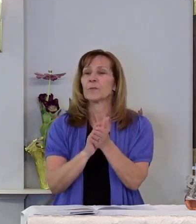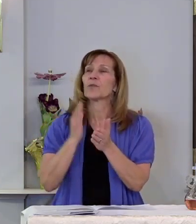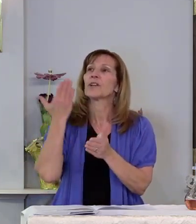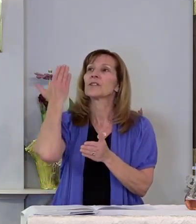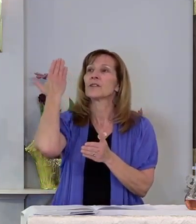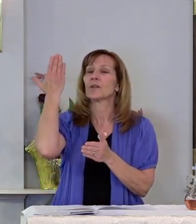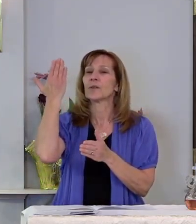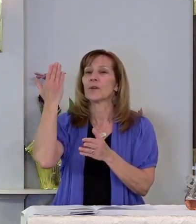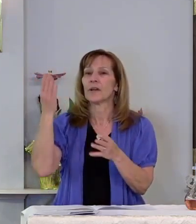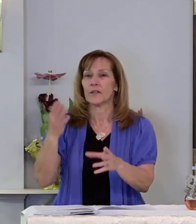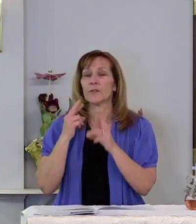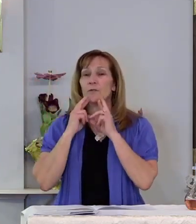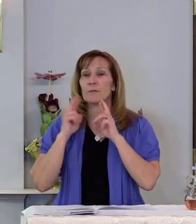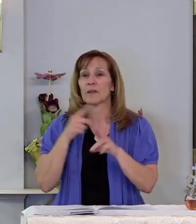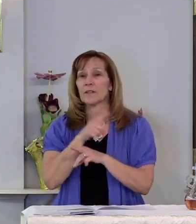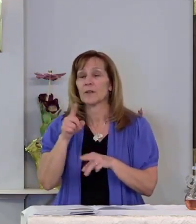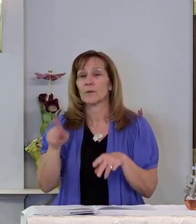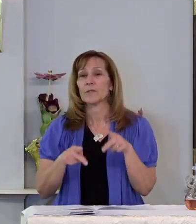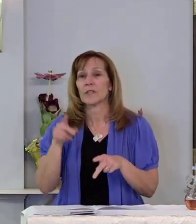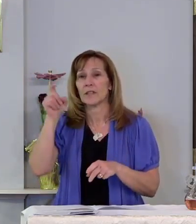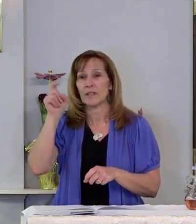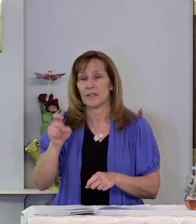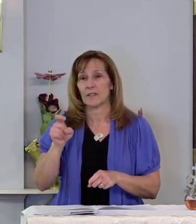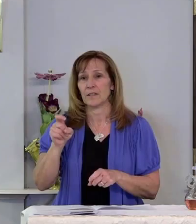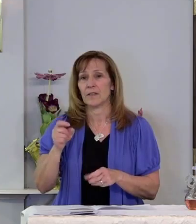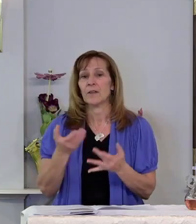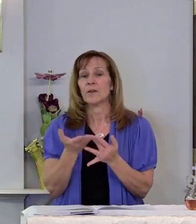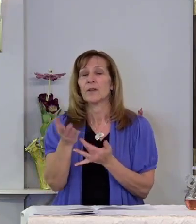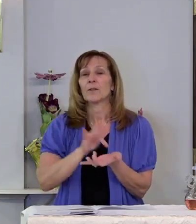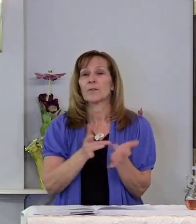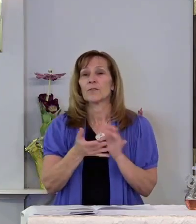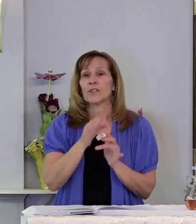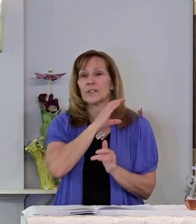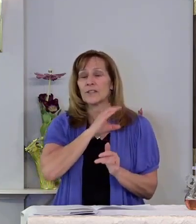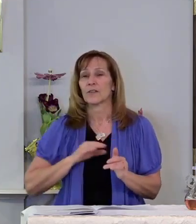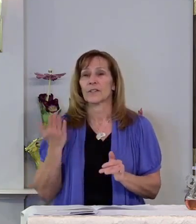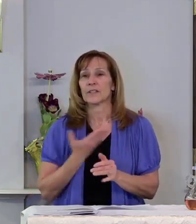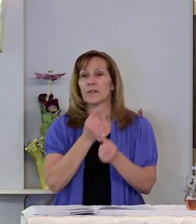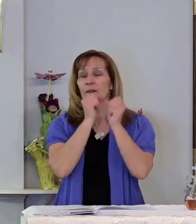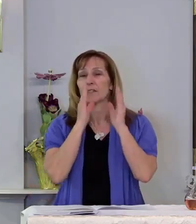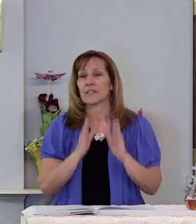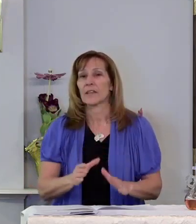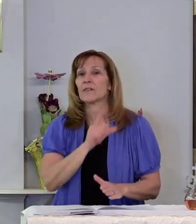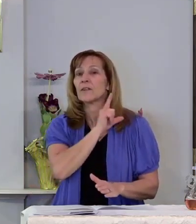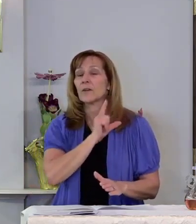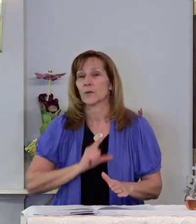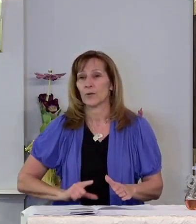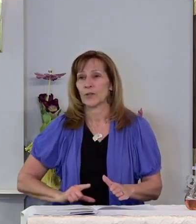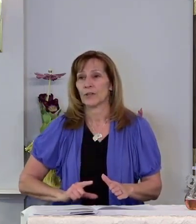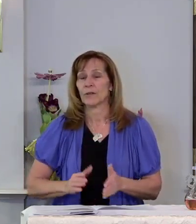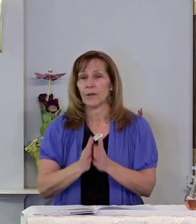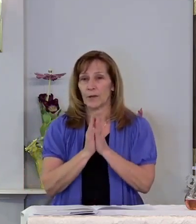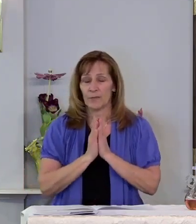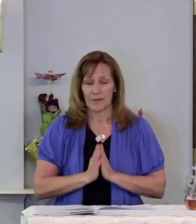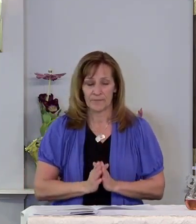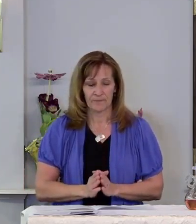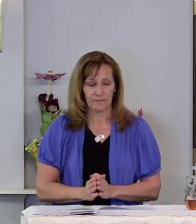Blessed are you, O God, ruler of heaven and earth. Day by day you shower us with